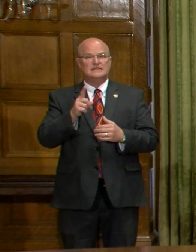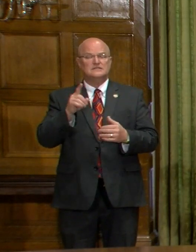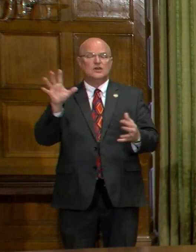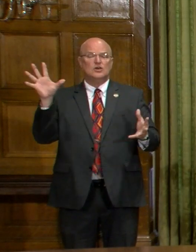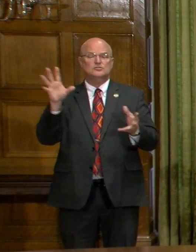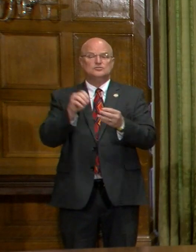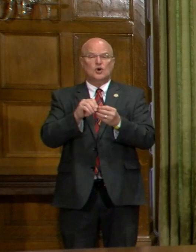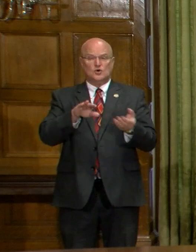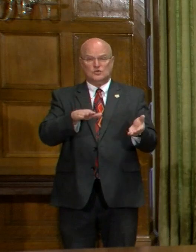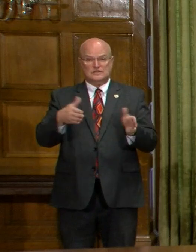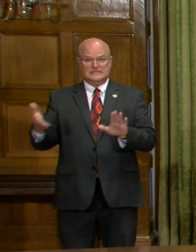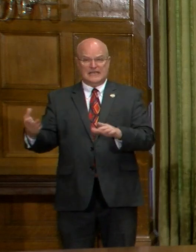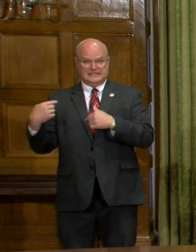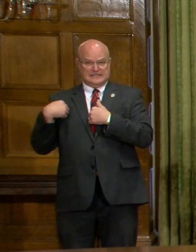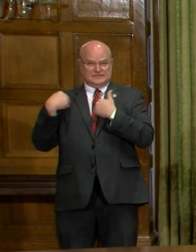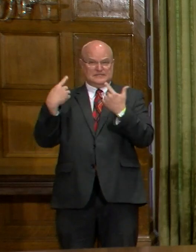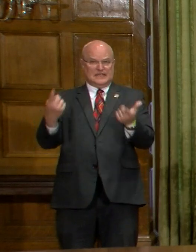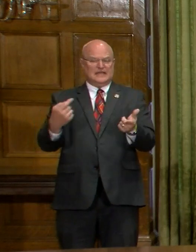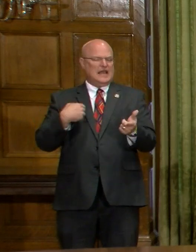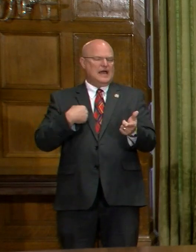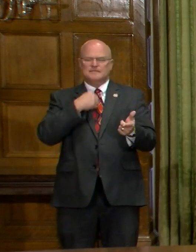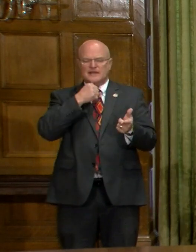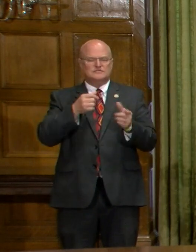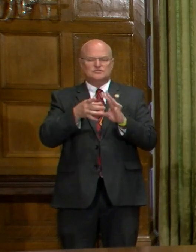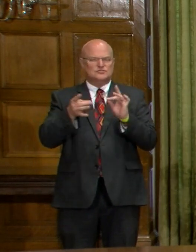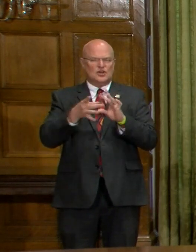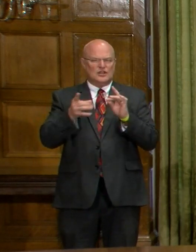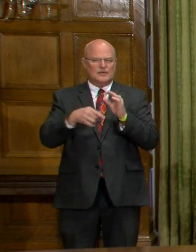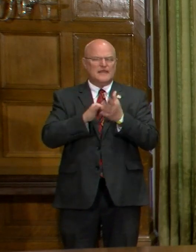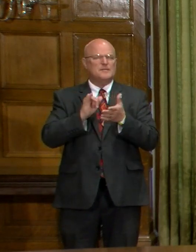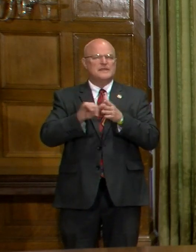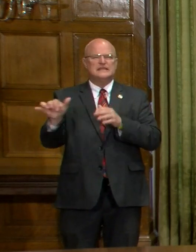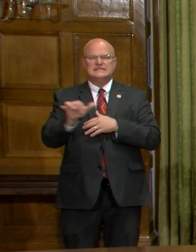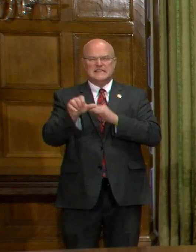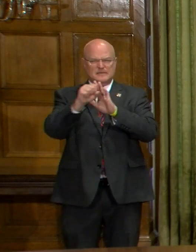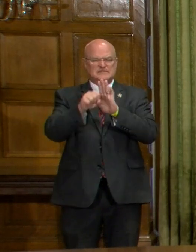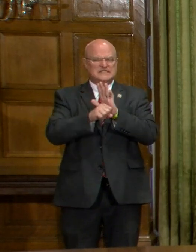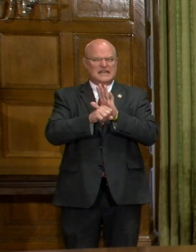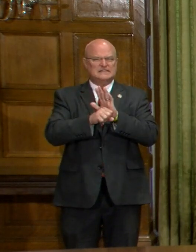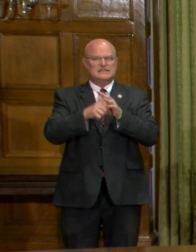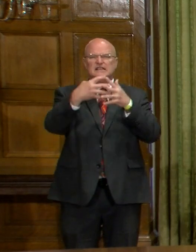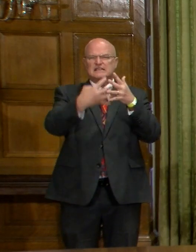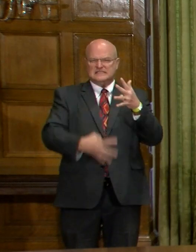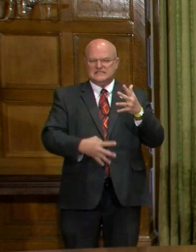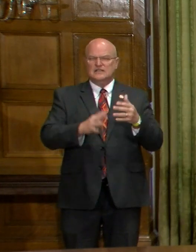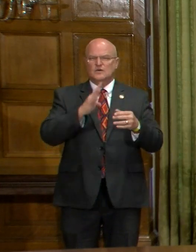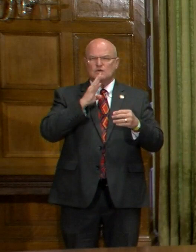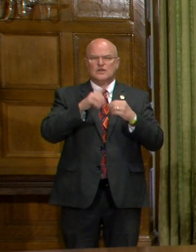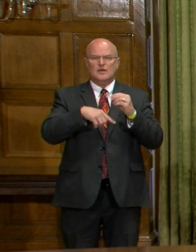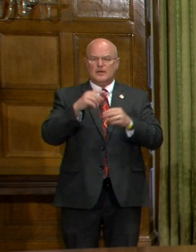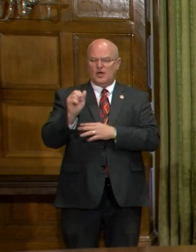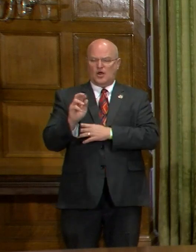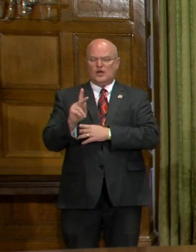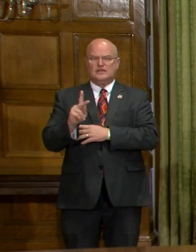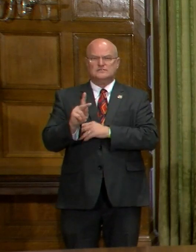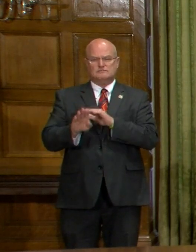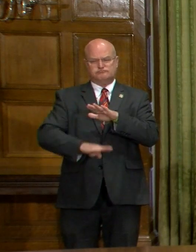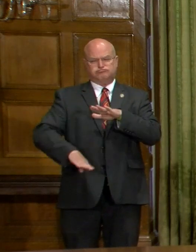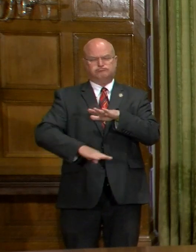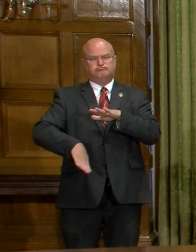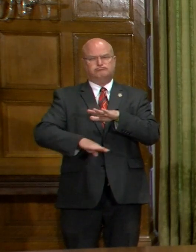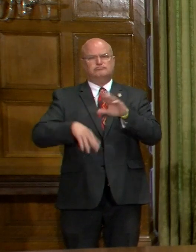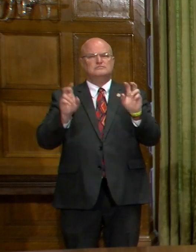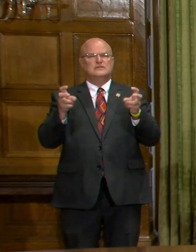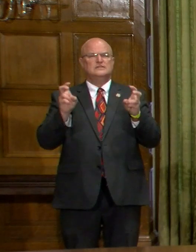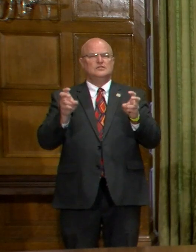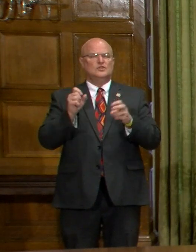total deaths to date, and I won't spend much time, but it's the same states that are listed that we've talked about. Arkansas is at the bottom